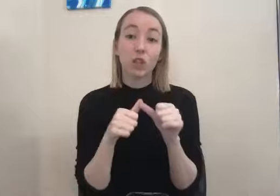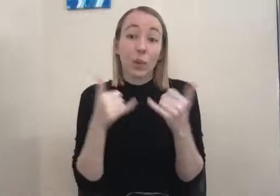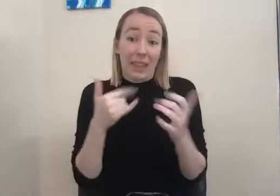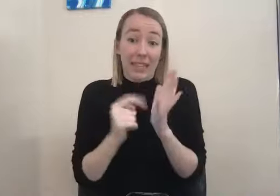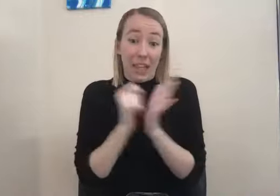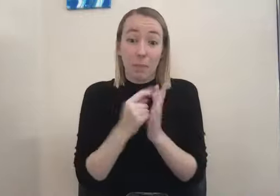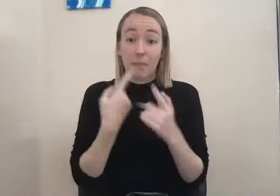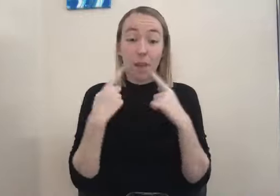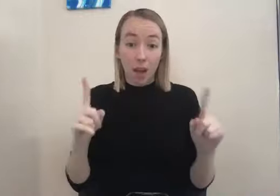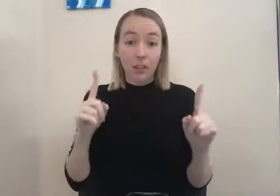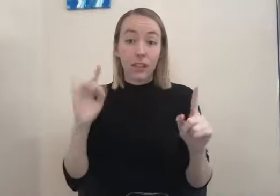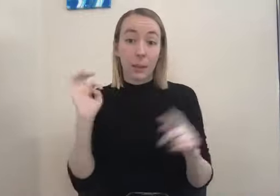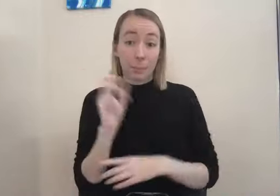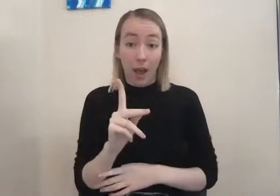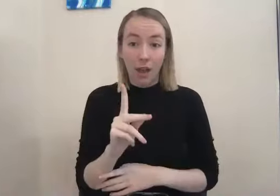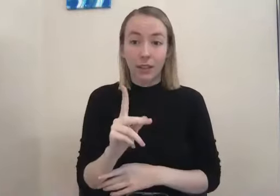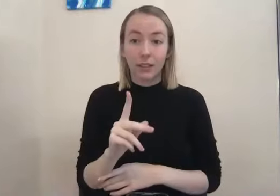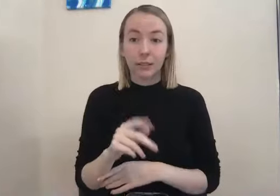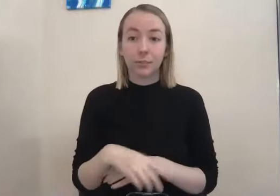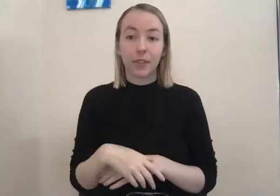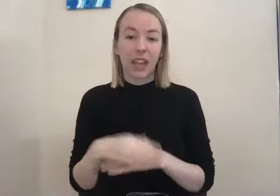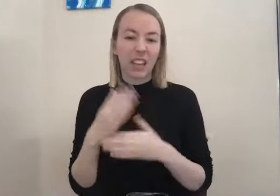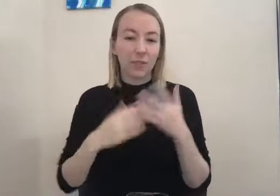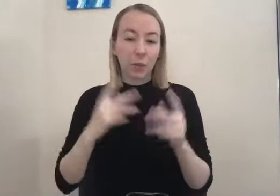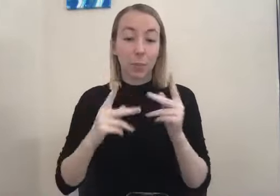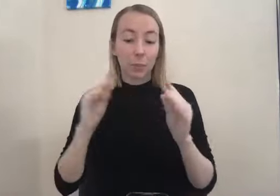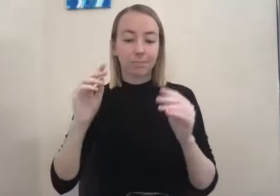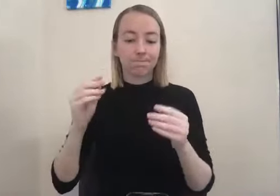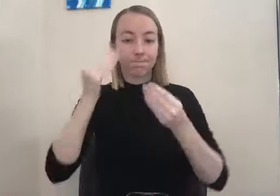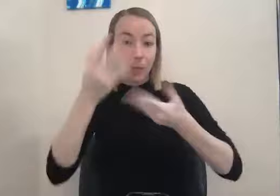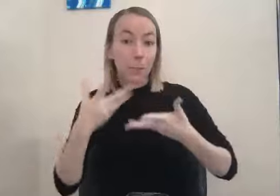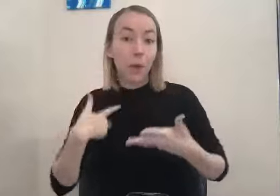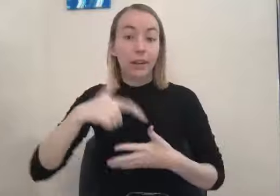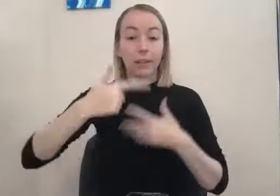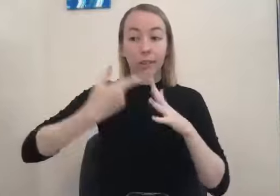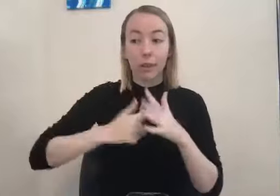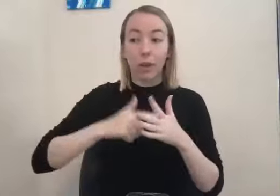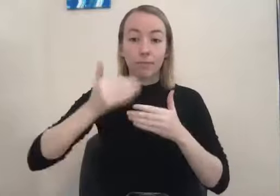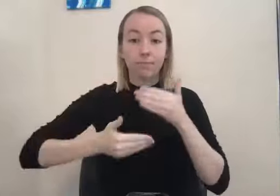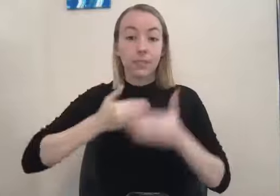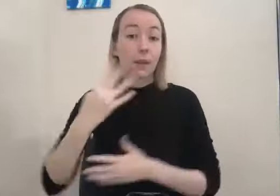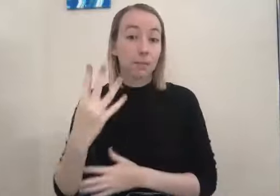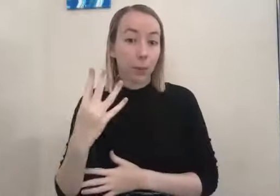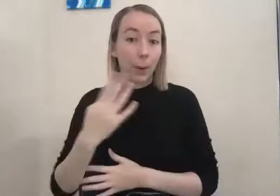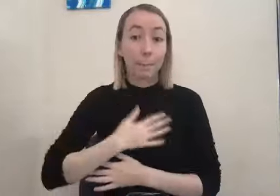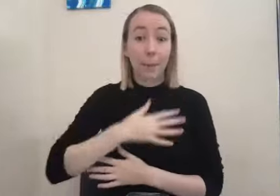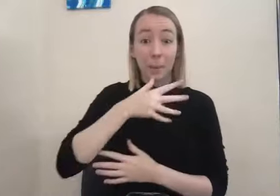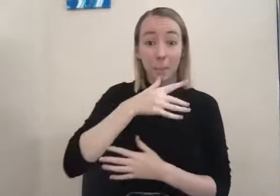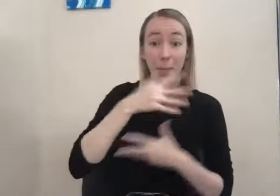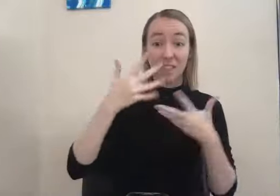I hated myself. There was a wee woman in Al-Anon used to call me back in my younger days, wee Bonnie Carin, and I would